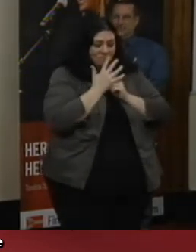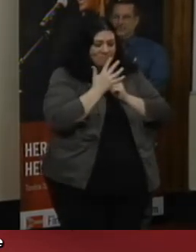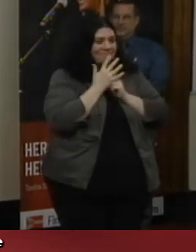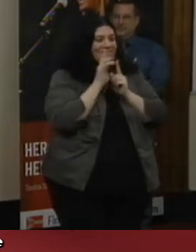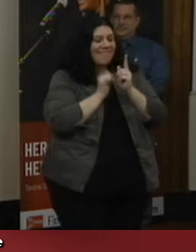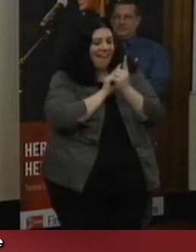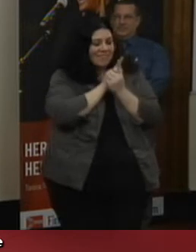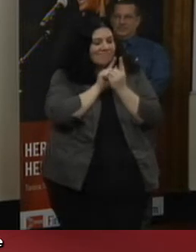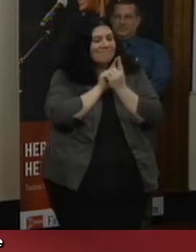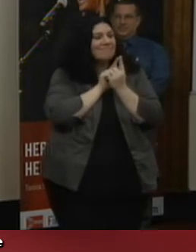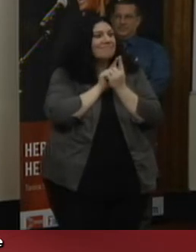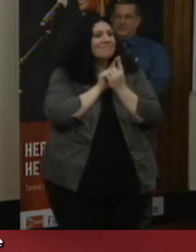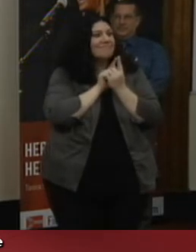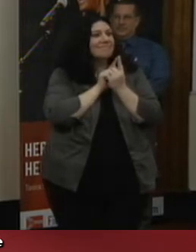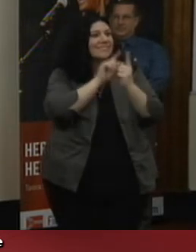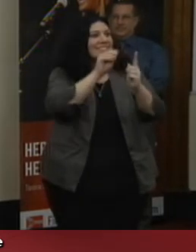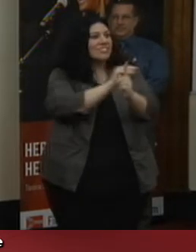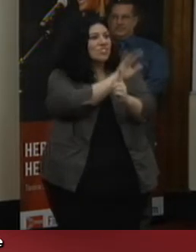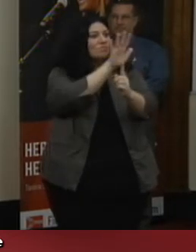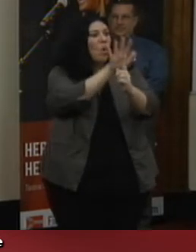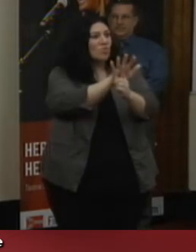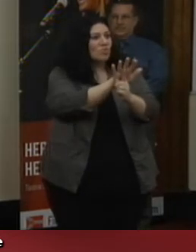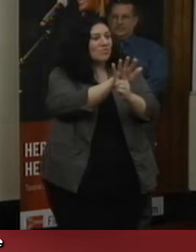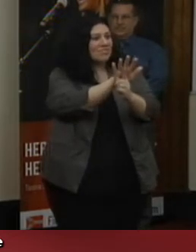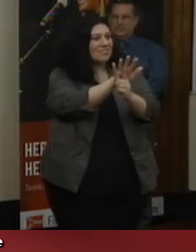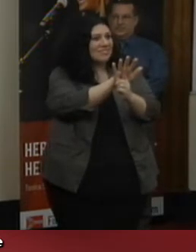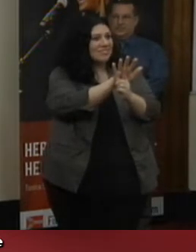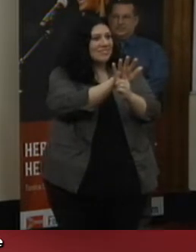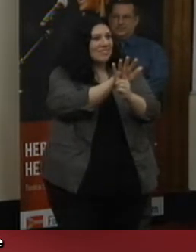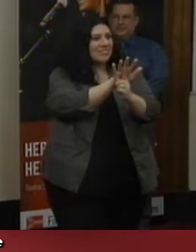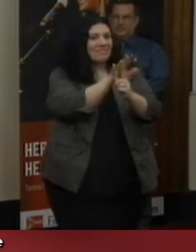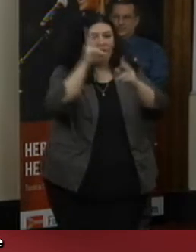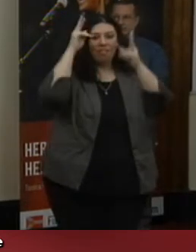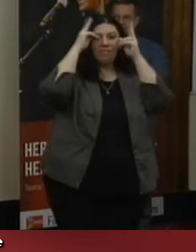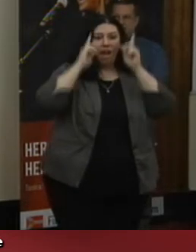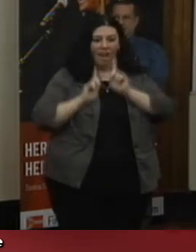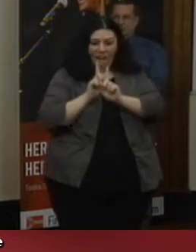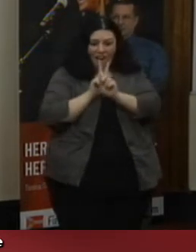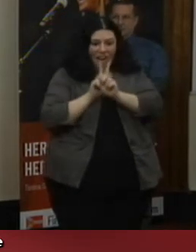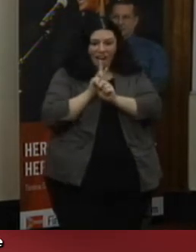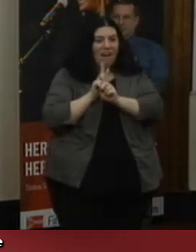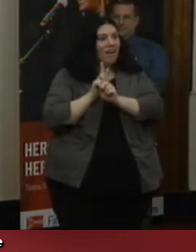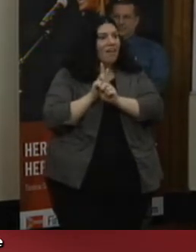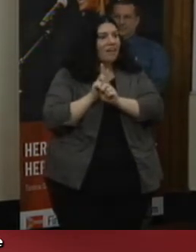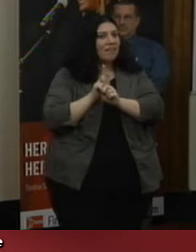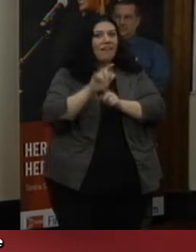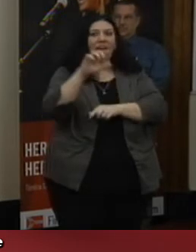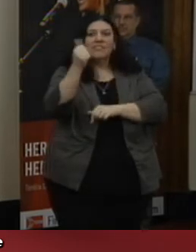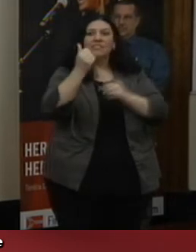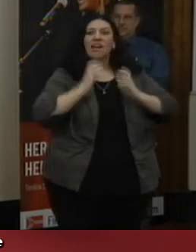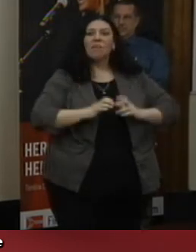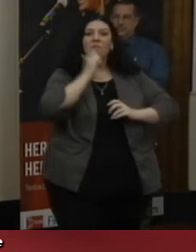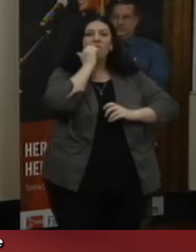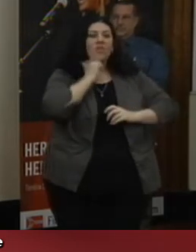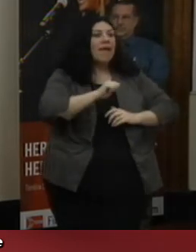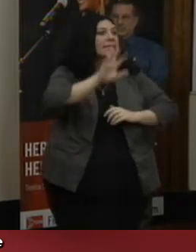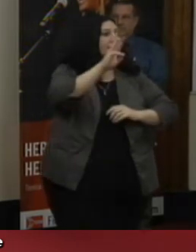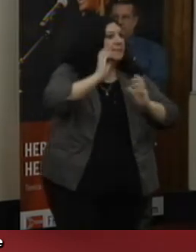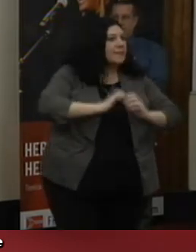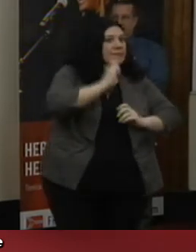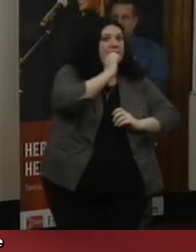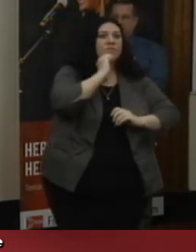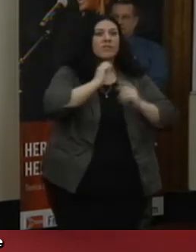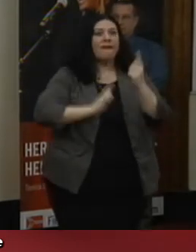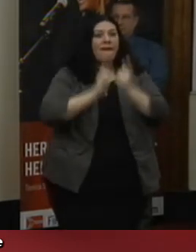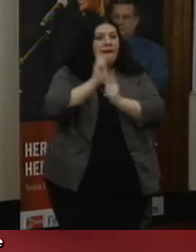of exposure for that salon worker with 10 customers a day, 6 customers a day,